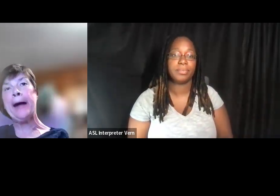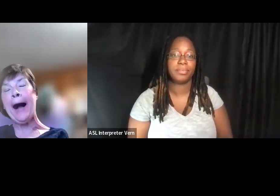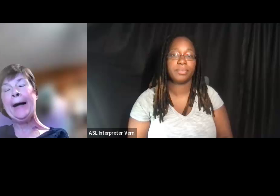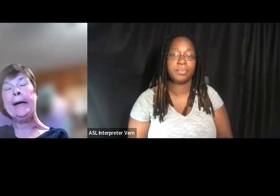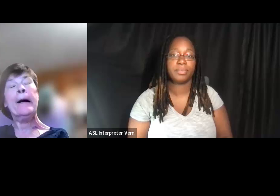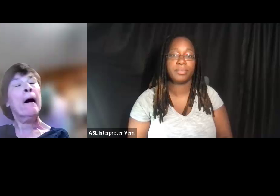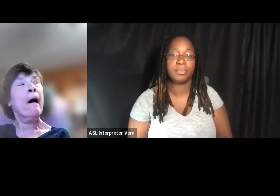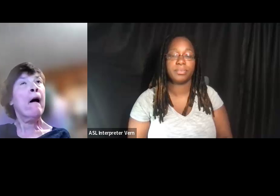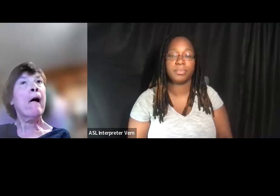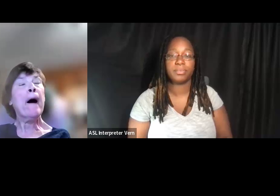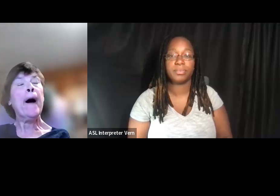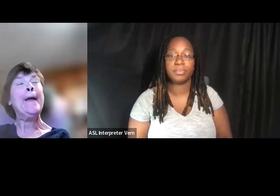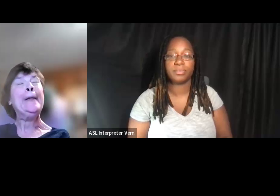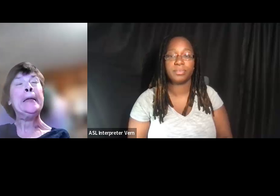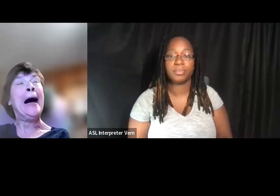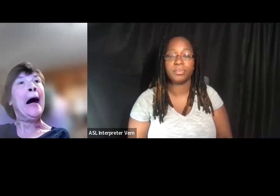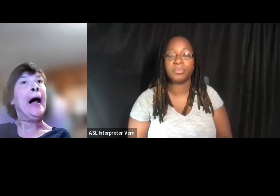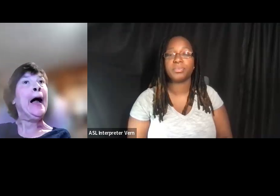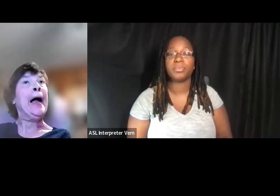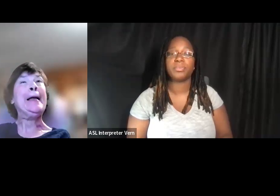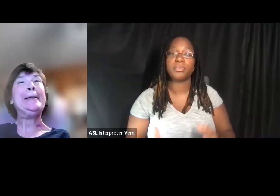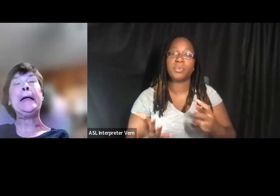when you hire an